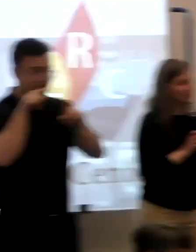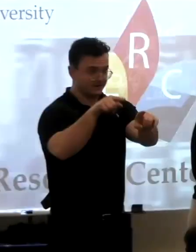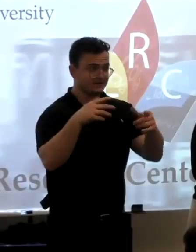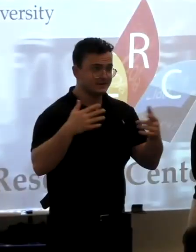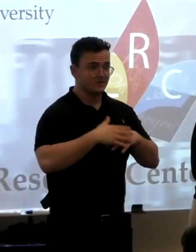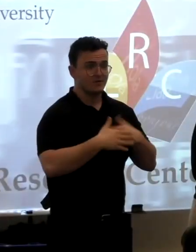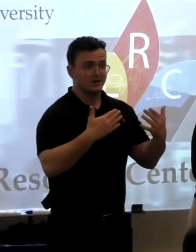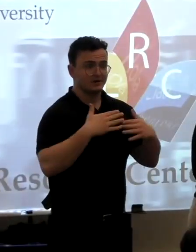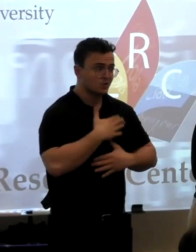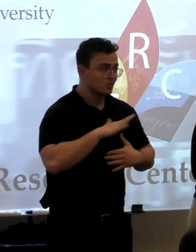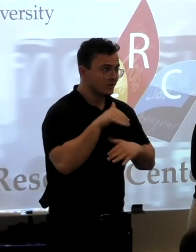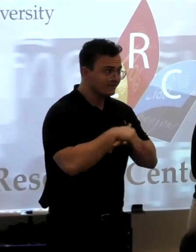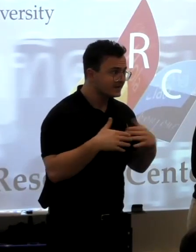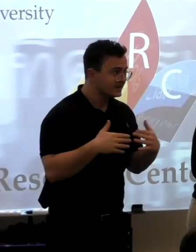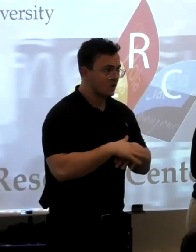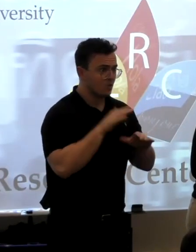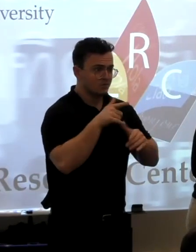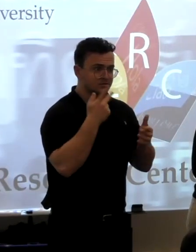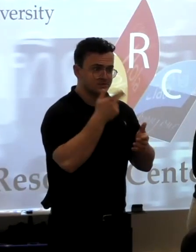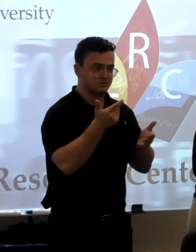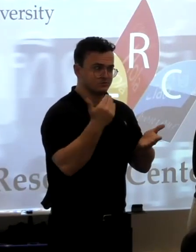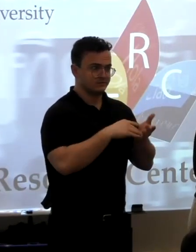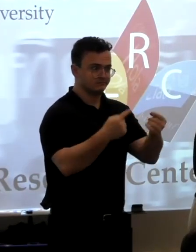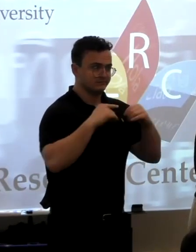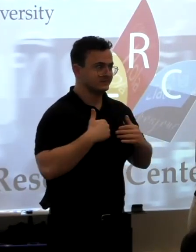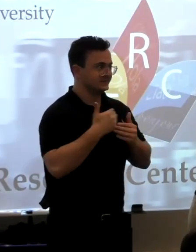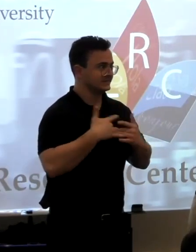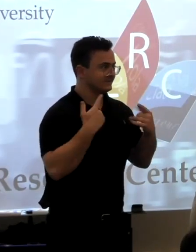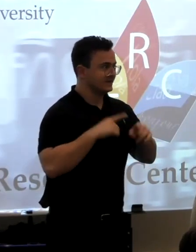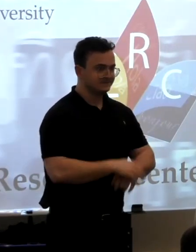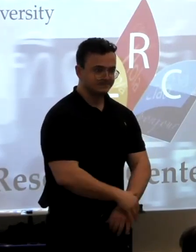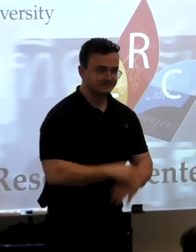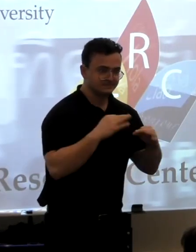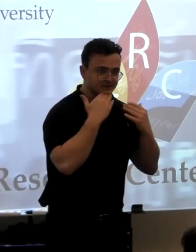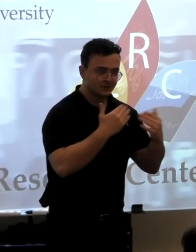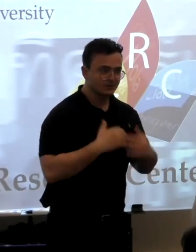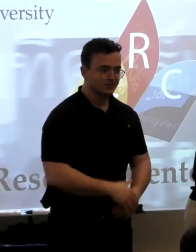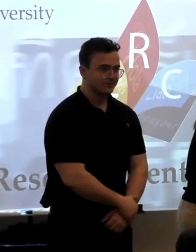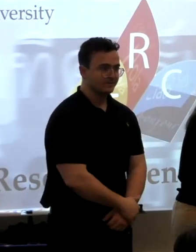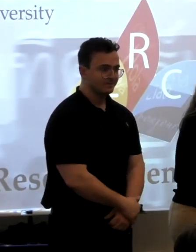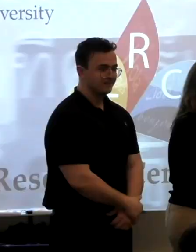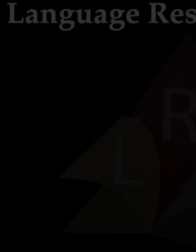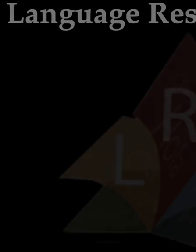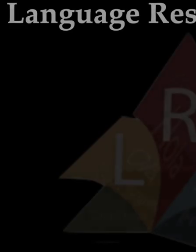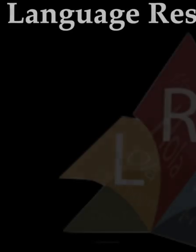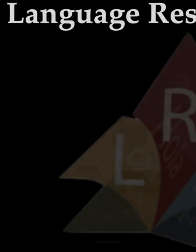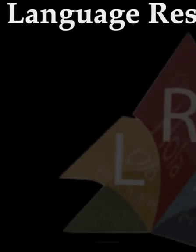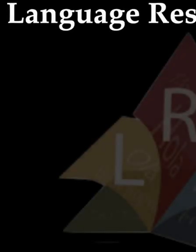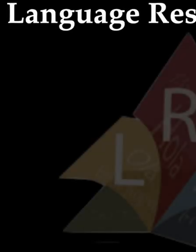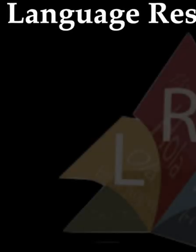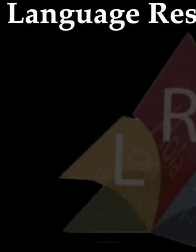Enjoy your evening, and we hope to see you at our next event. Thank you, everybody. Thank you. Thank you.